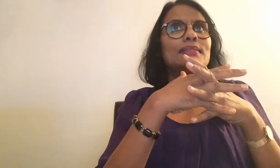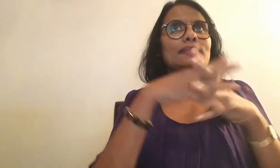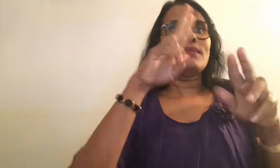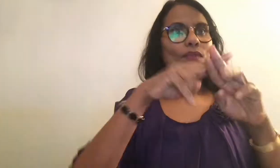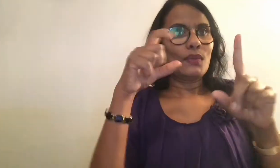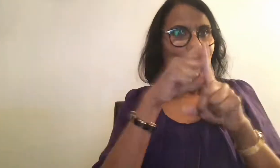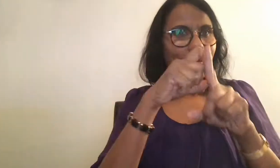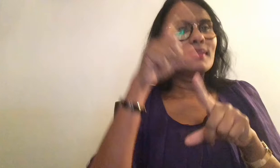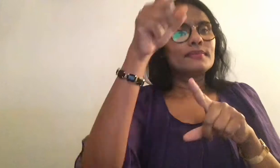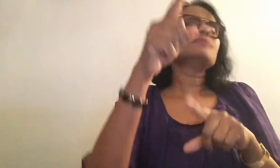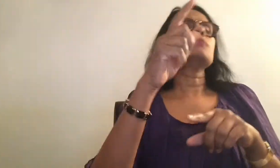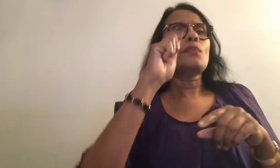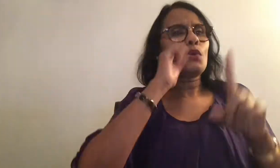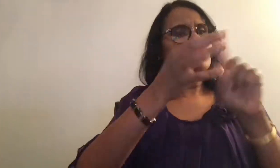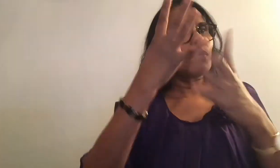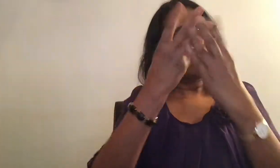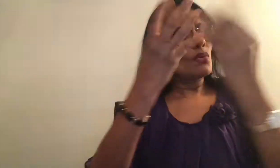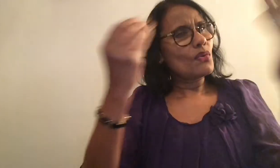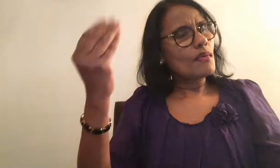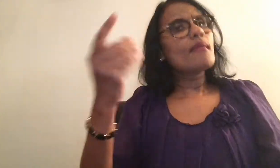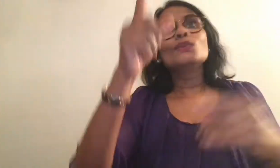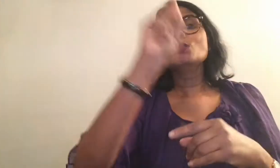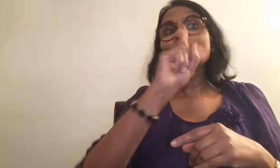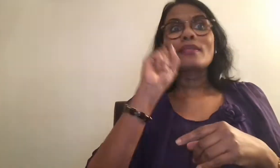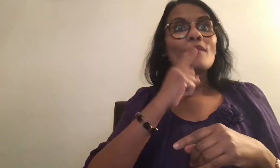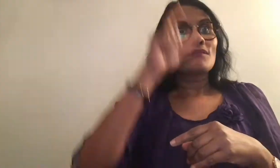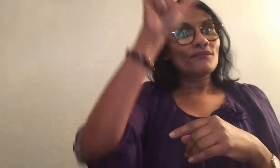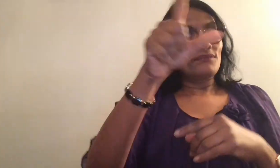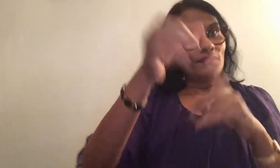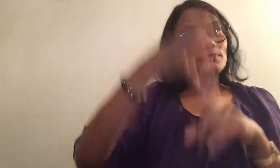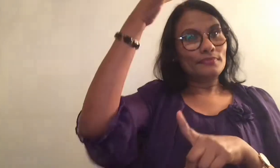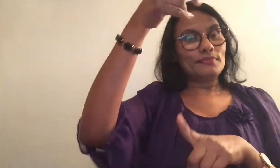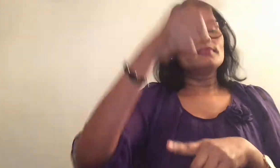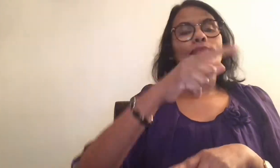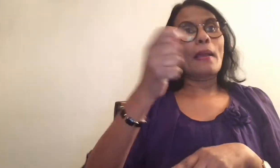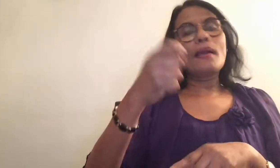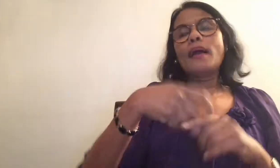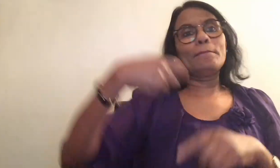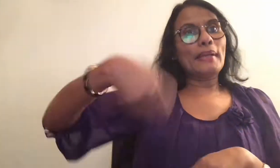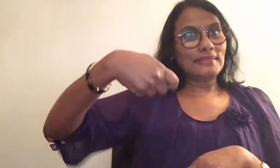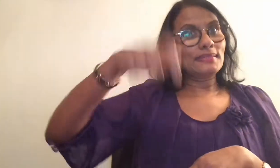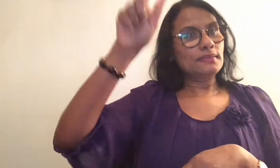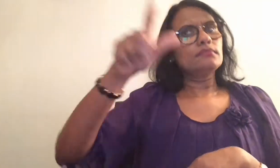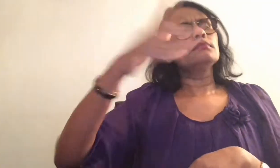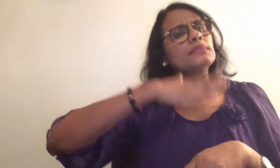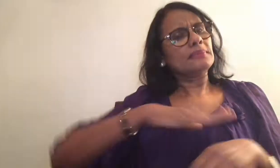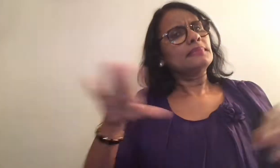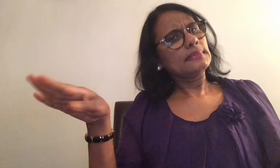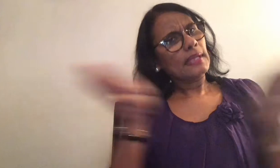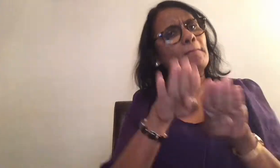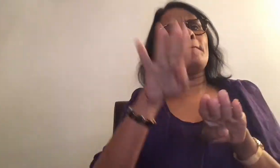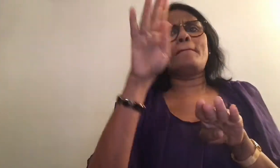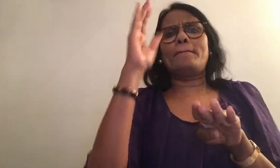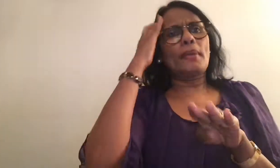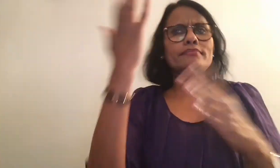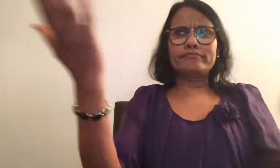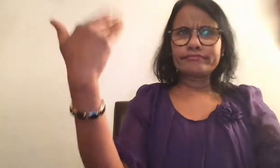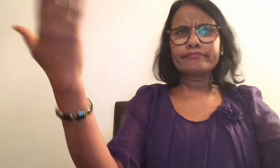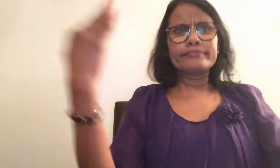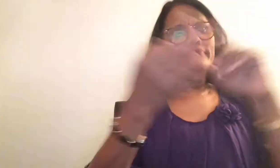I am so proud of the progress that Dean has been making with his piano lessons. It's time to show him what he's been working towards. If you want to be a great pianist, this